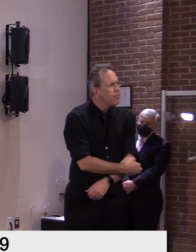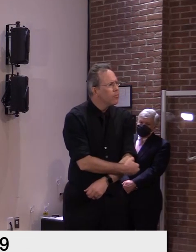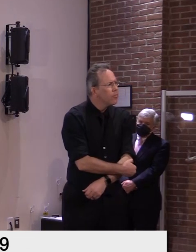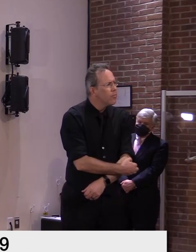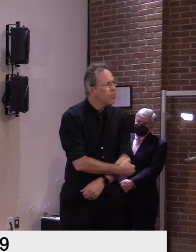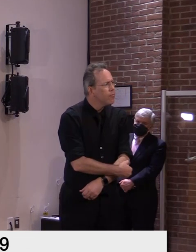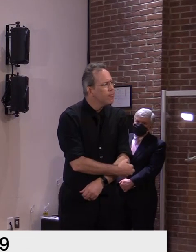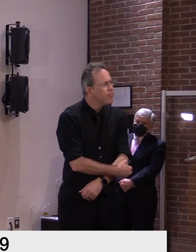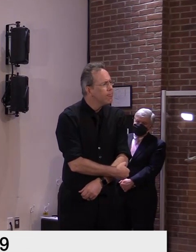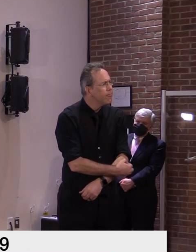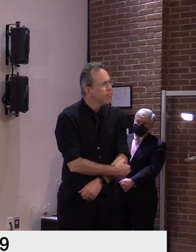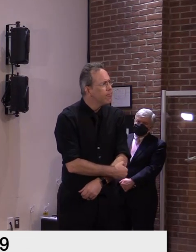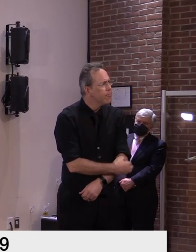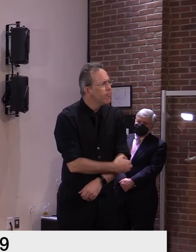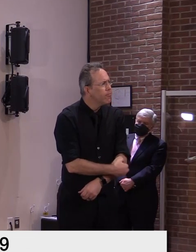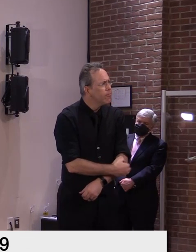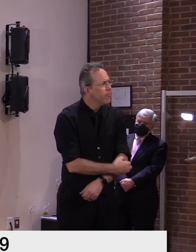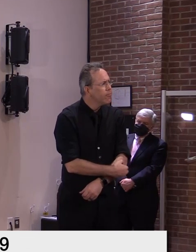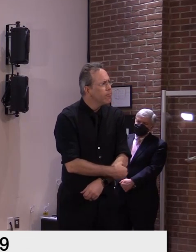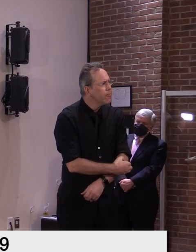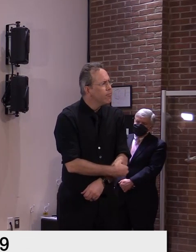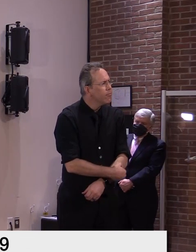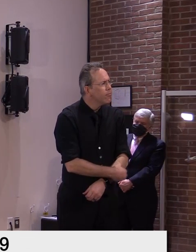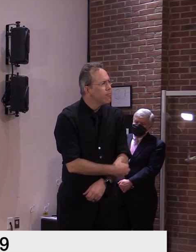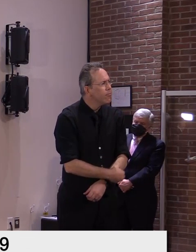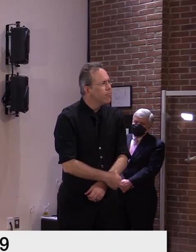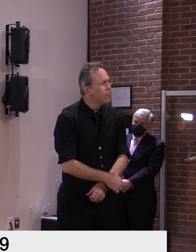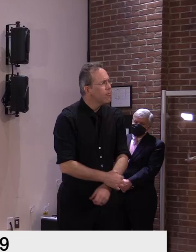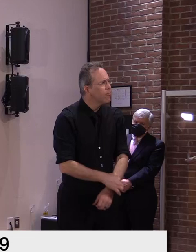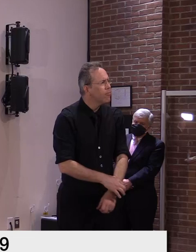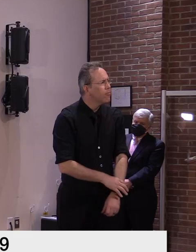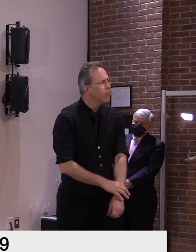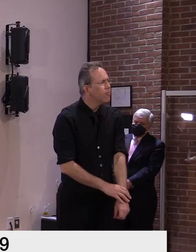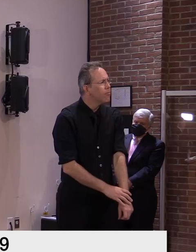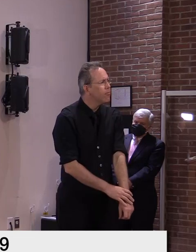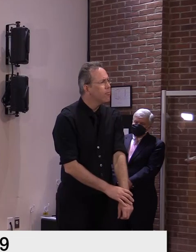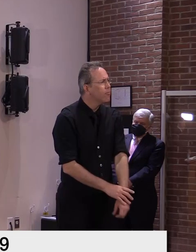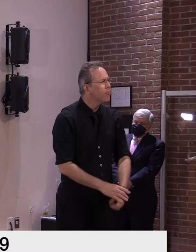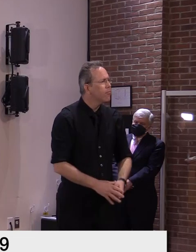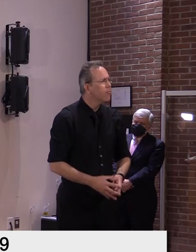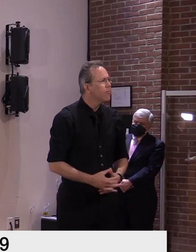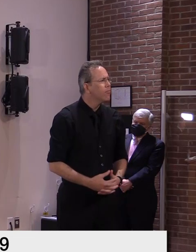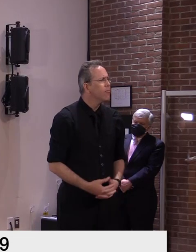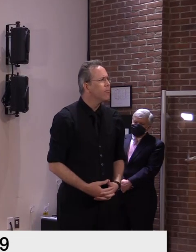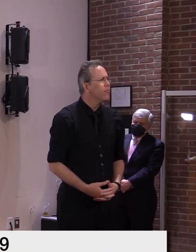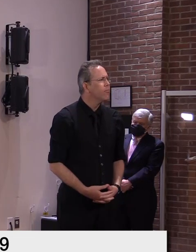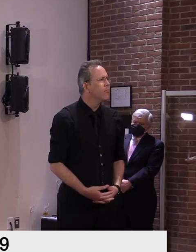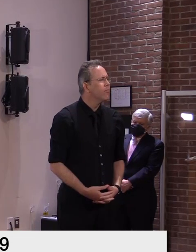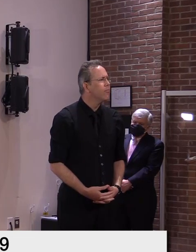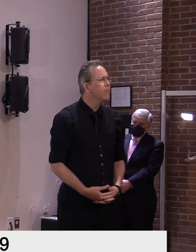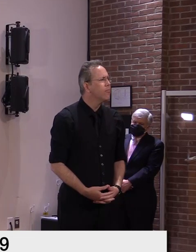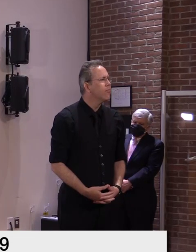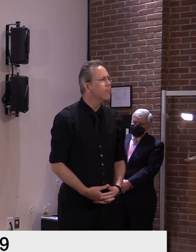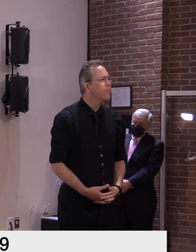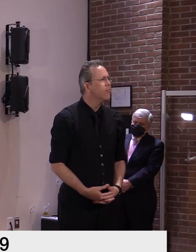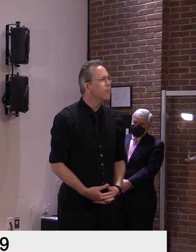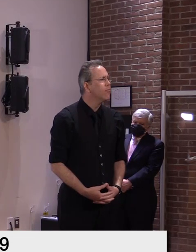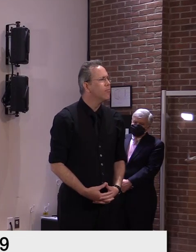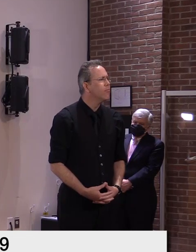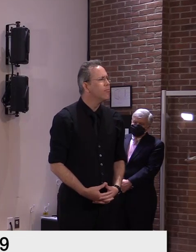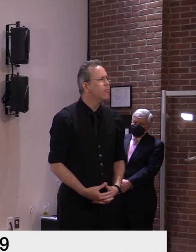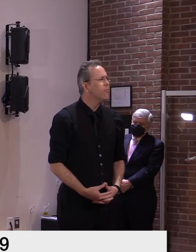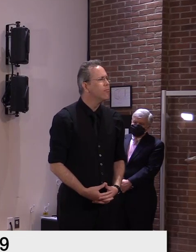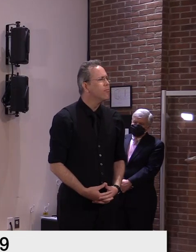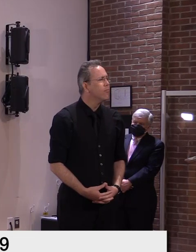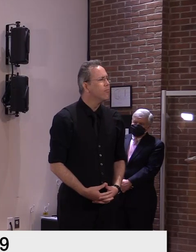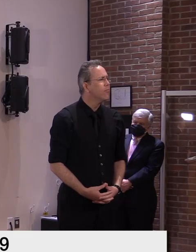who are afraid to go to school, afraid to go out in public, afraid to immerse themselves in society, you know, as we try to come out of